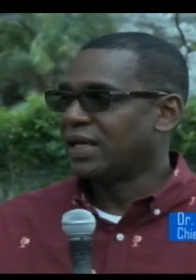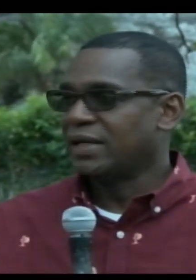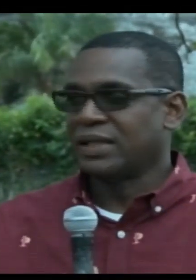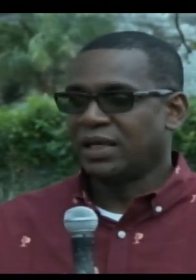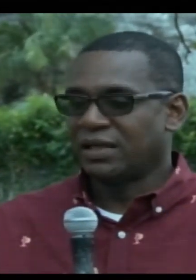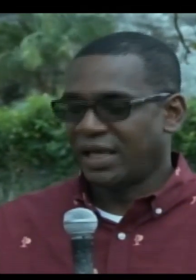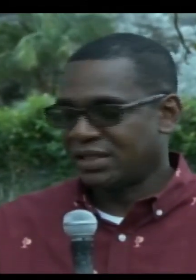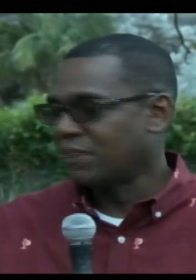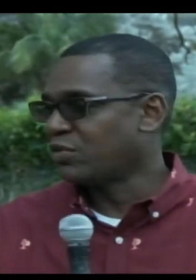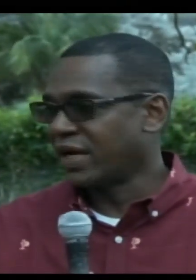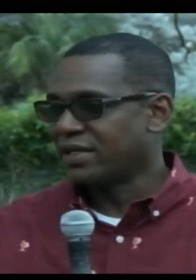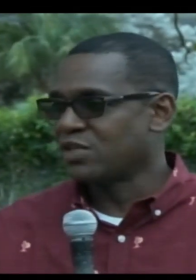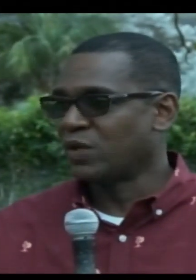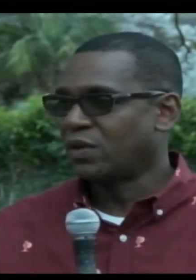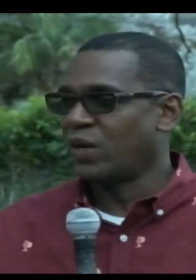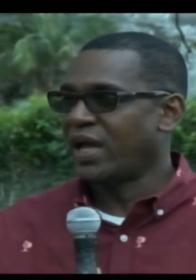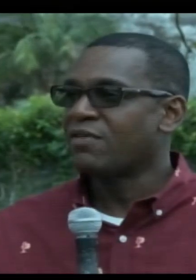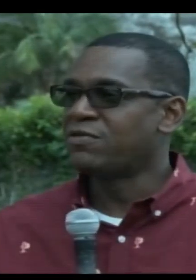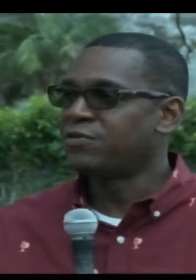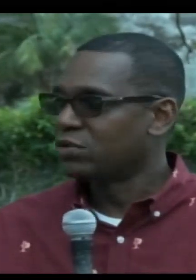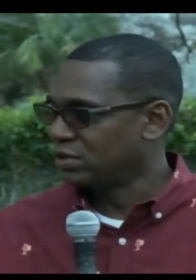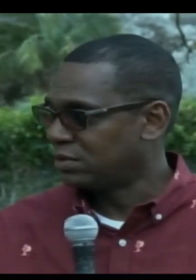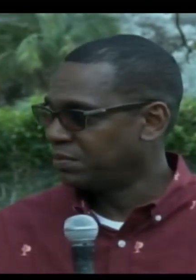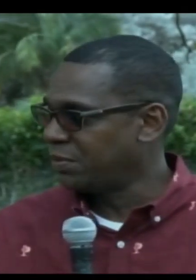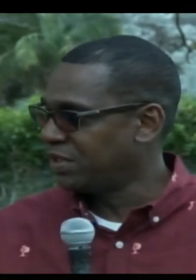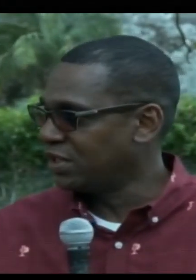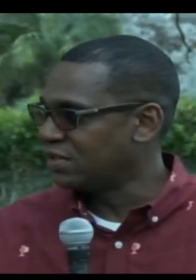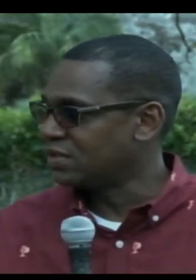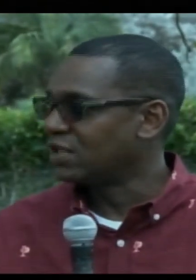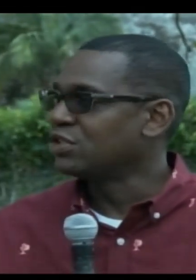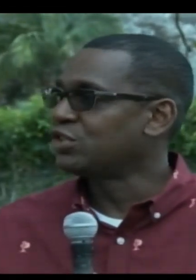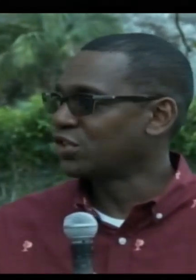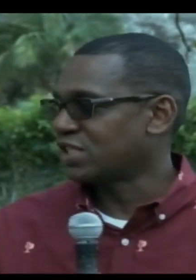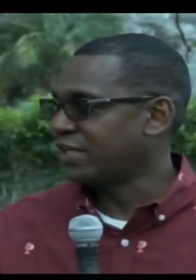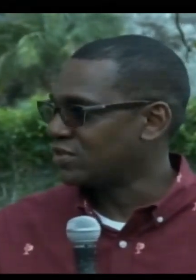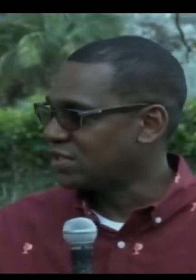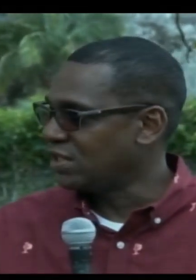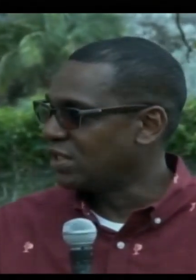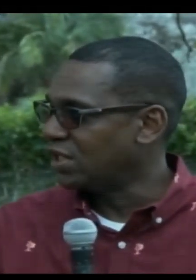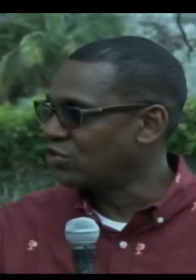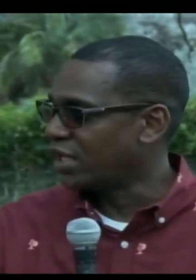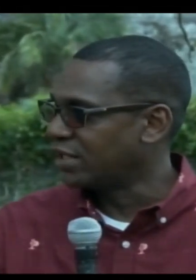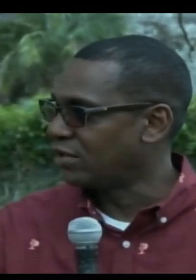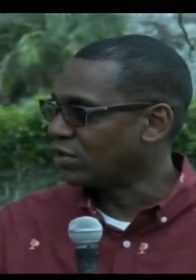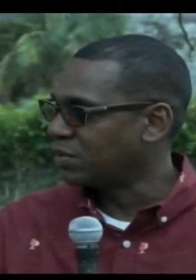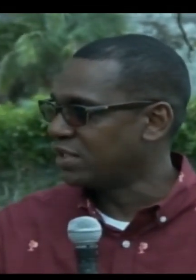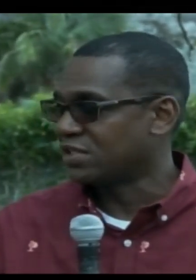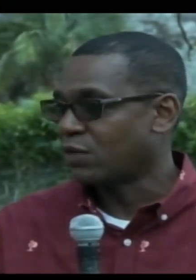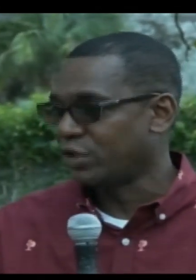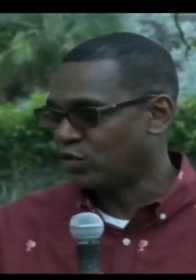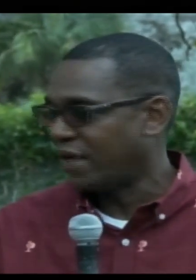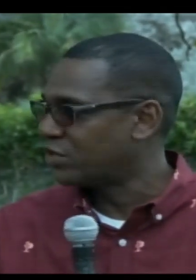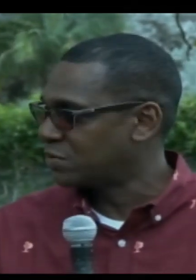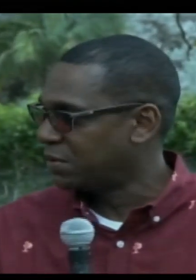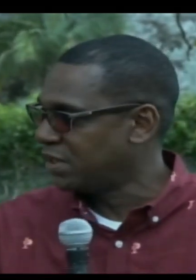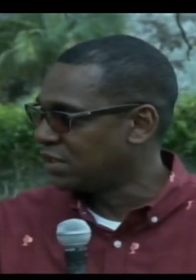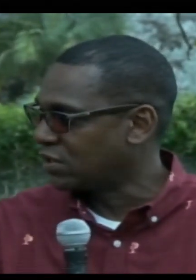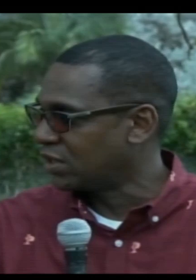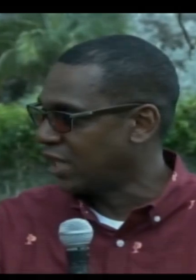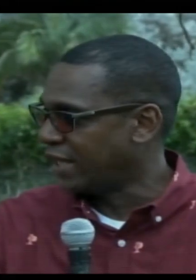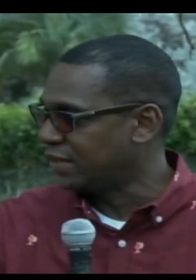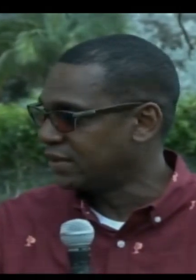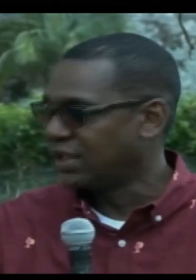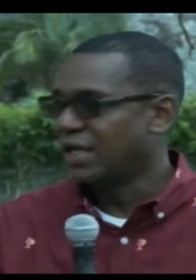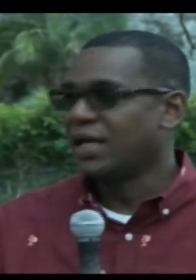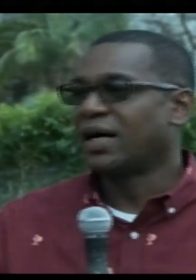site, the healthcare providers will wear full PPEs, right, just like you see in China and other places. And we do have those PPEs